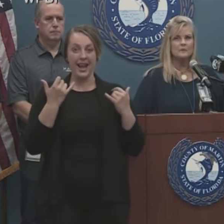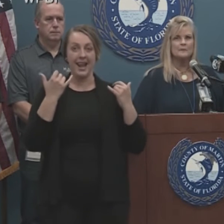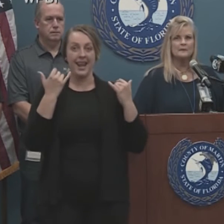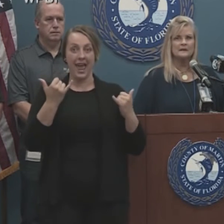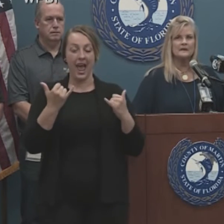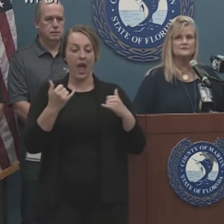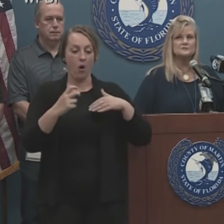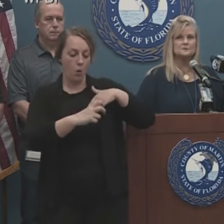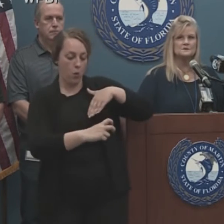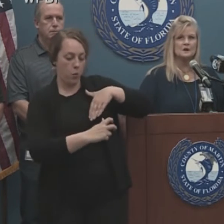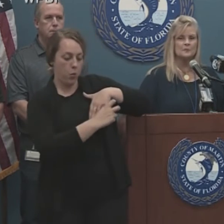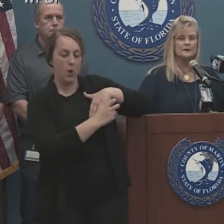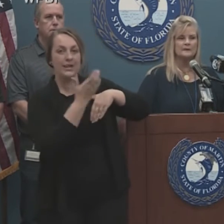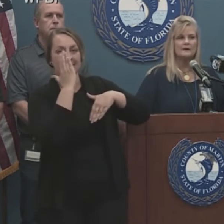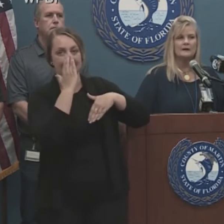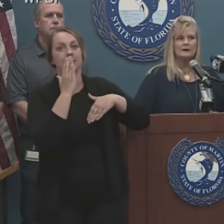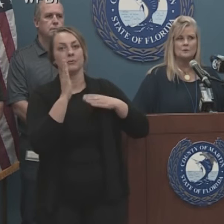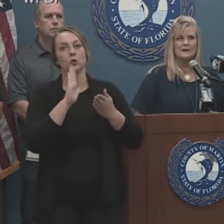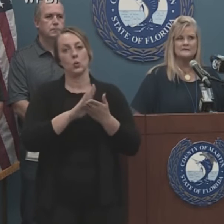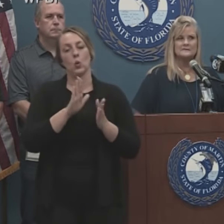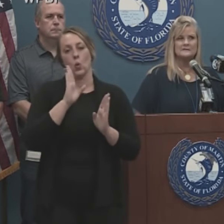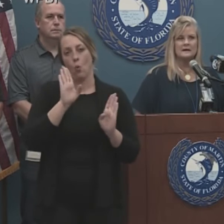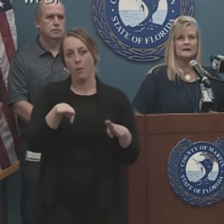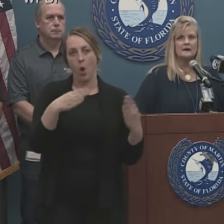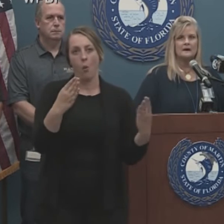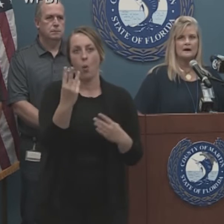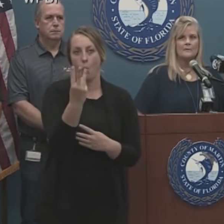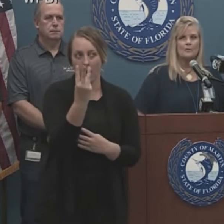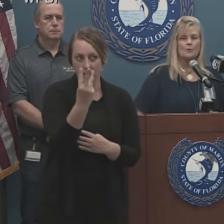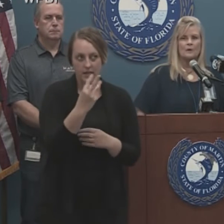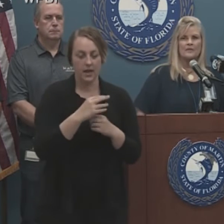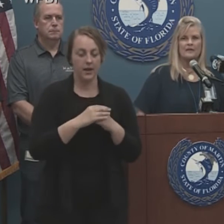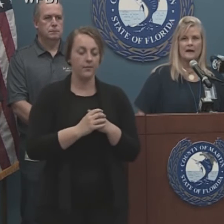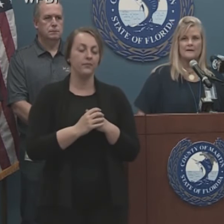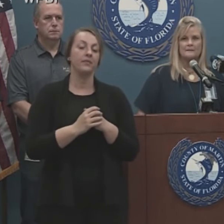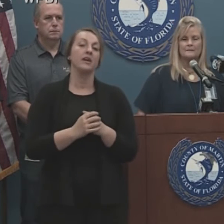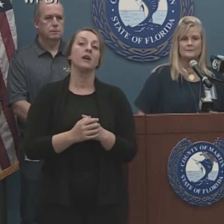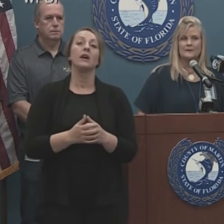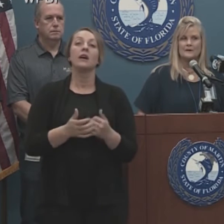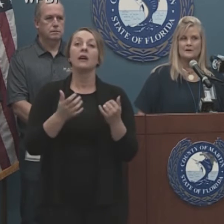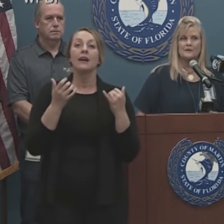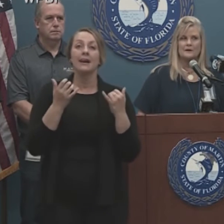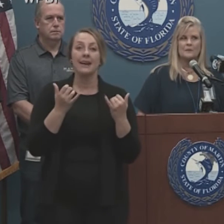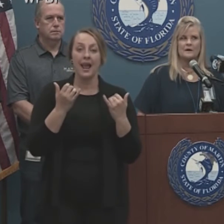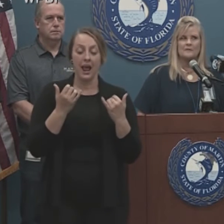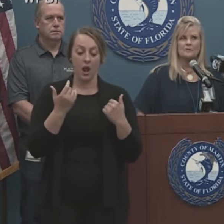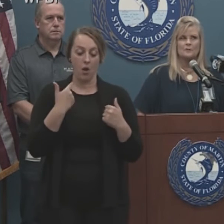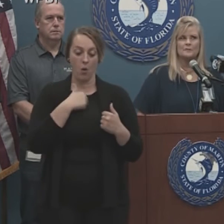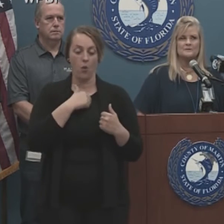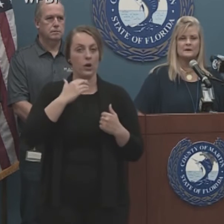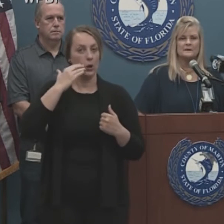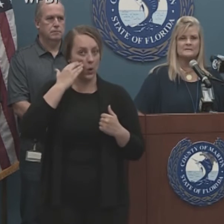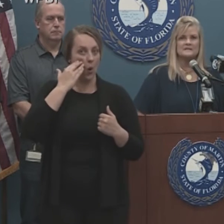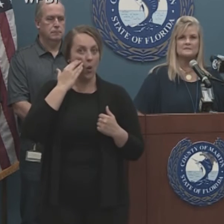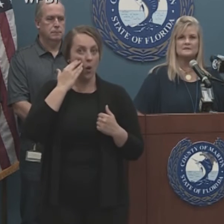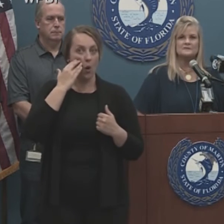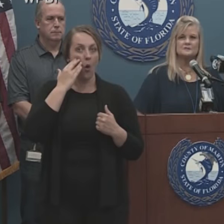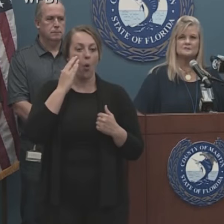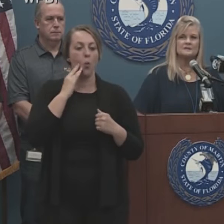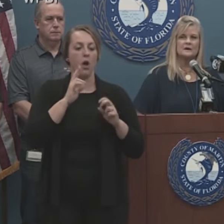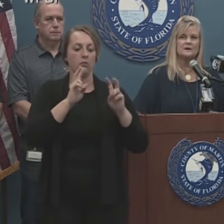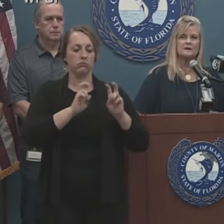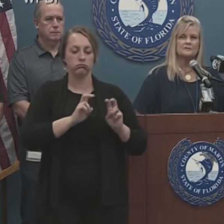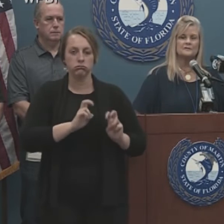trajectory, we plan to have schools open on Wednesday. With that, being known that we will be doing